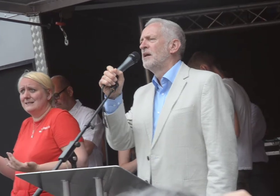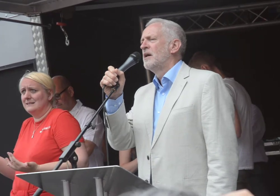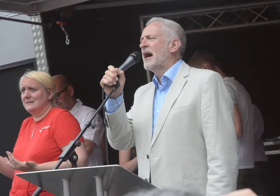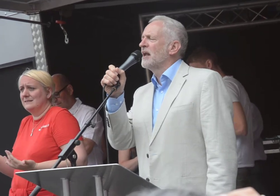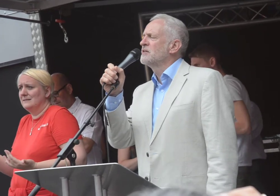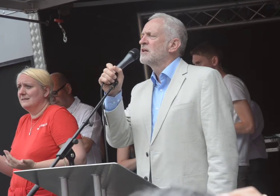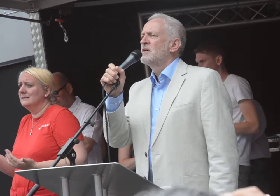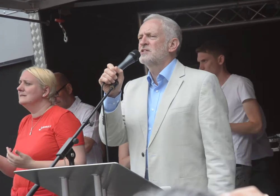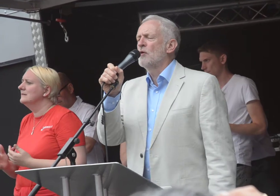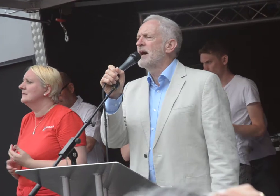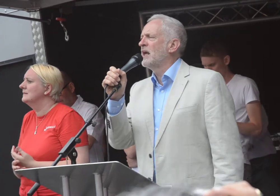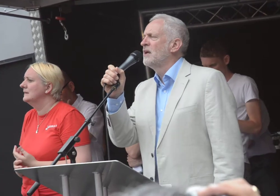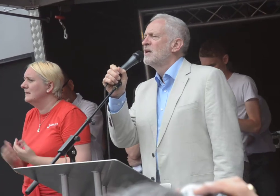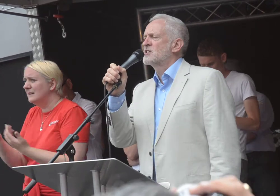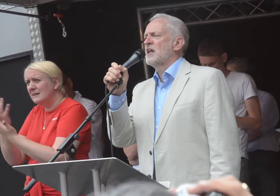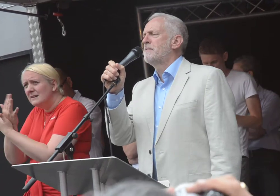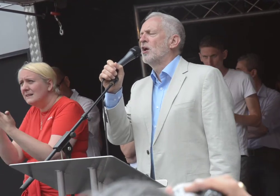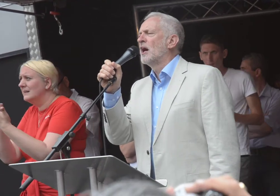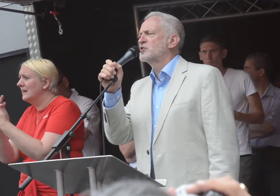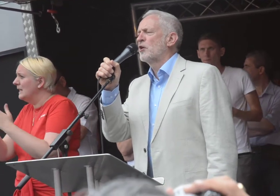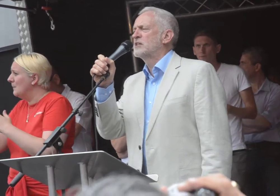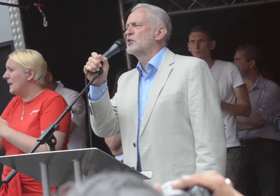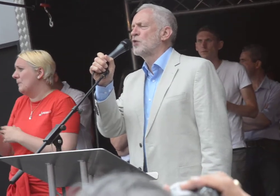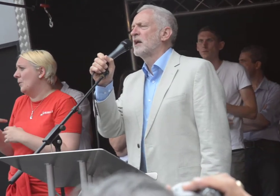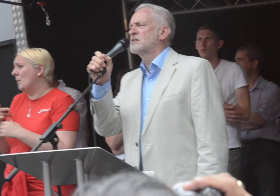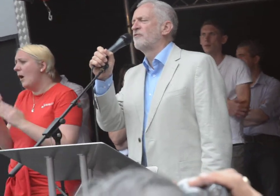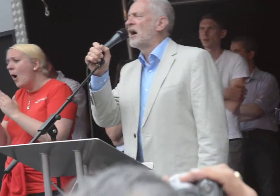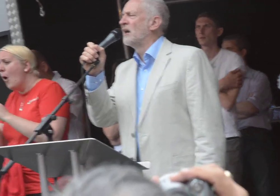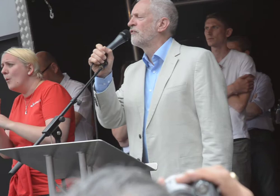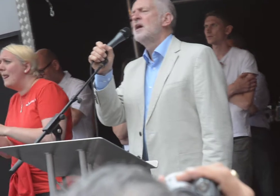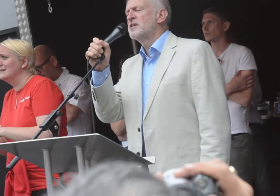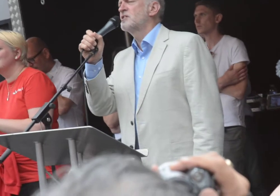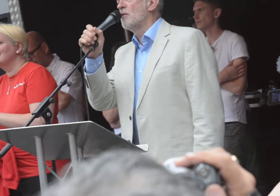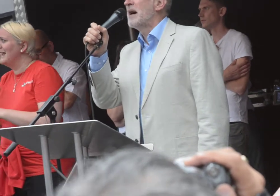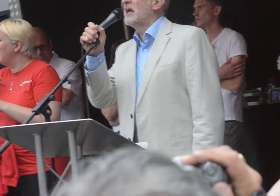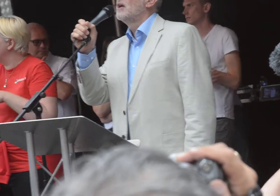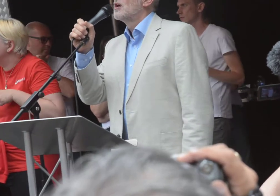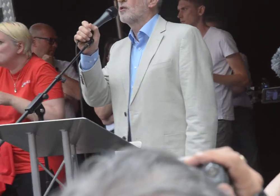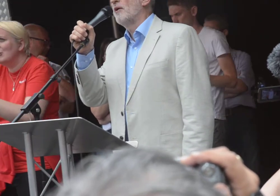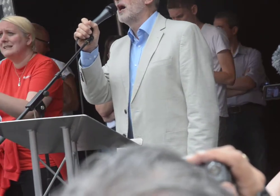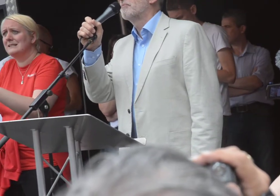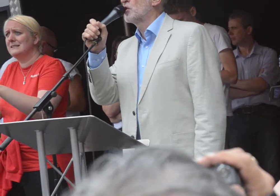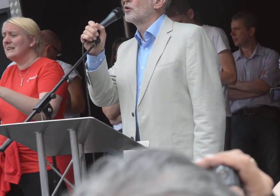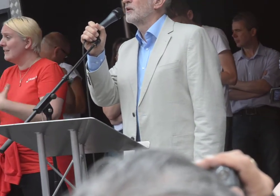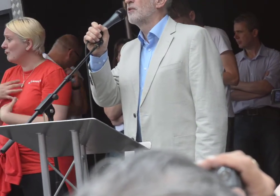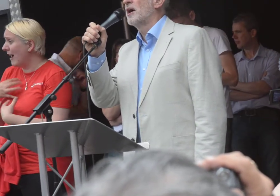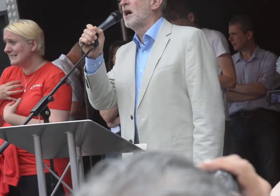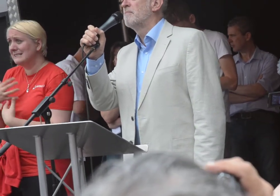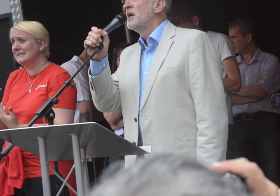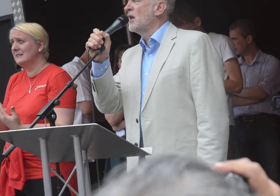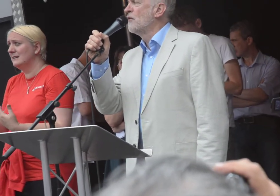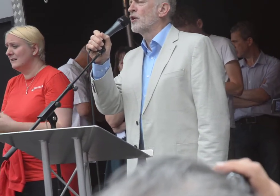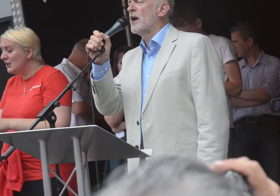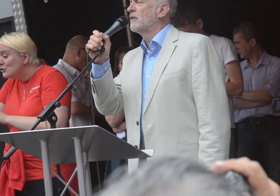insecurity, and so many sleeping on our streets and trying to survive, and so many growing up, children growing